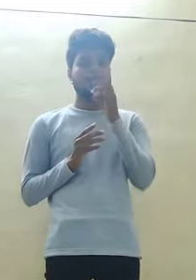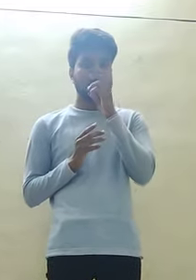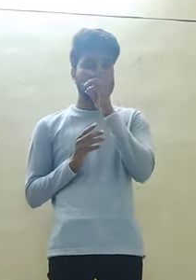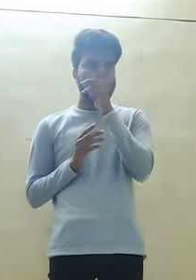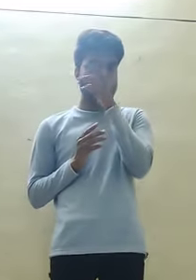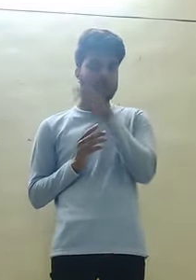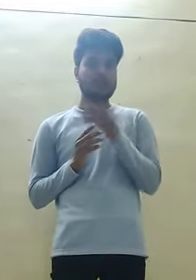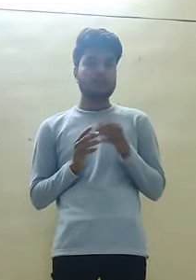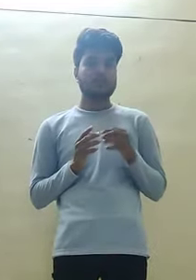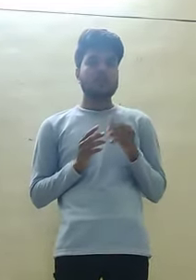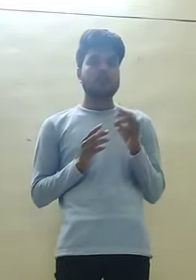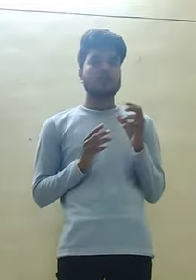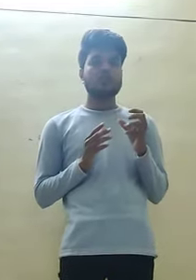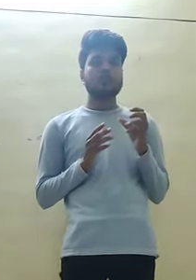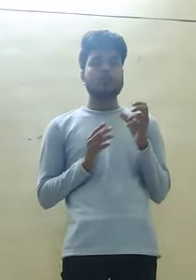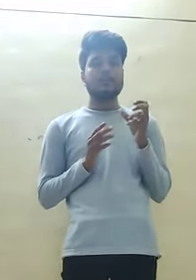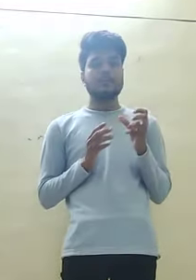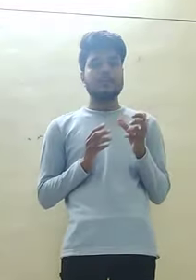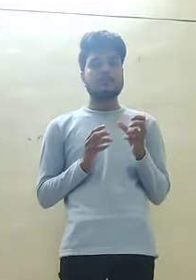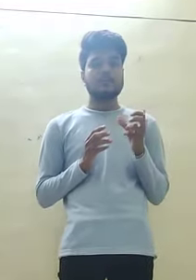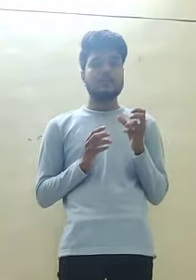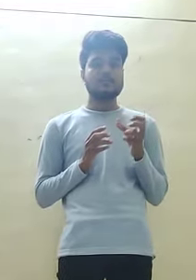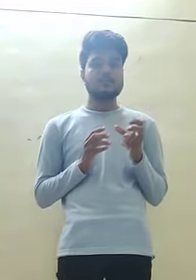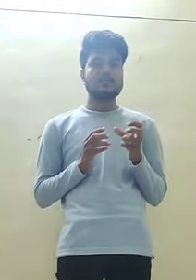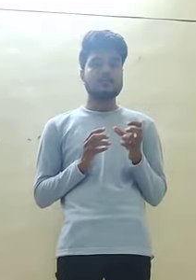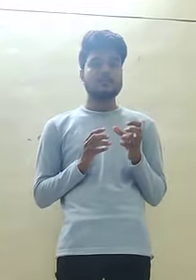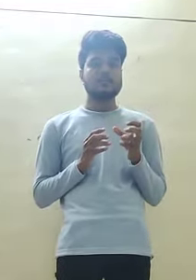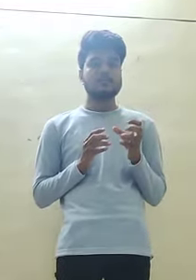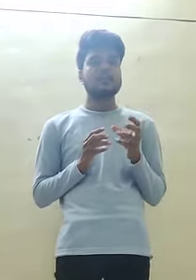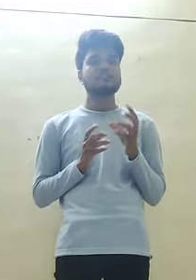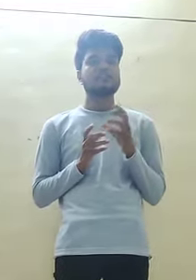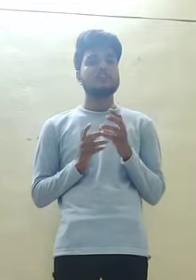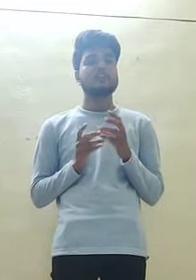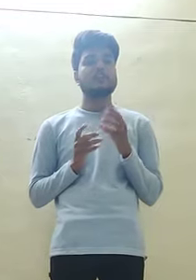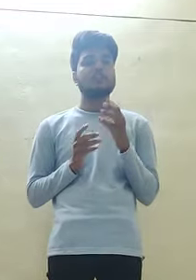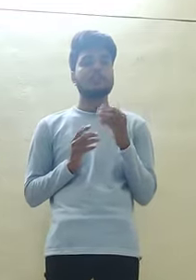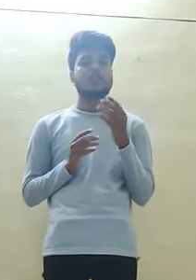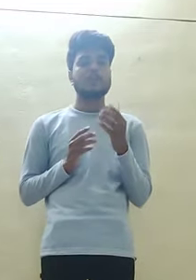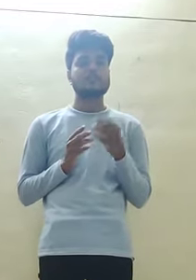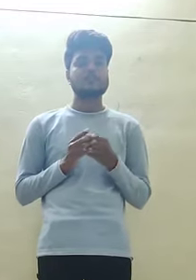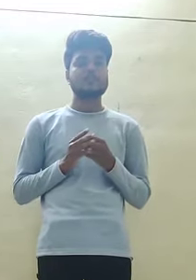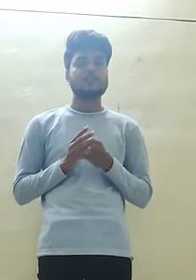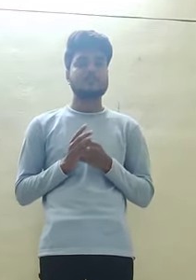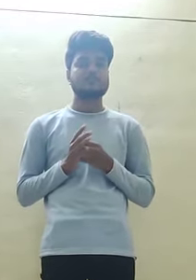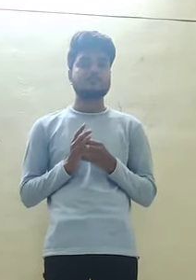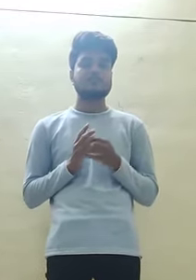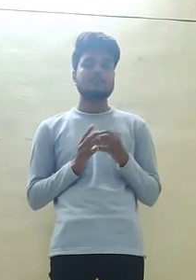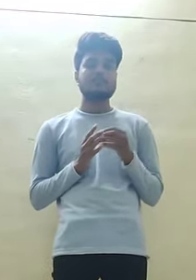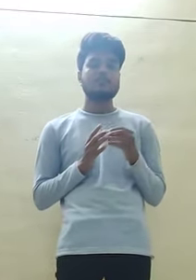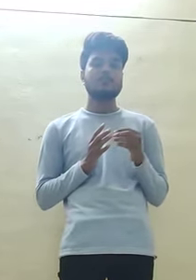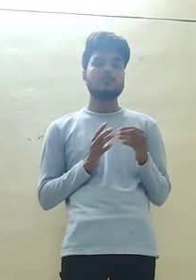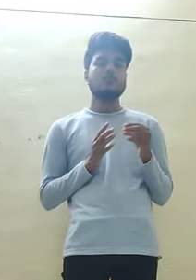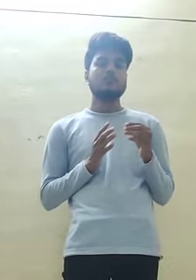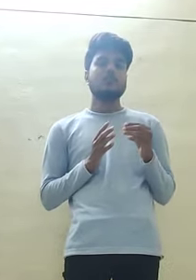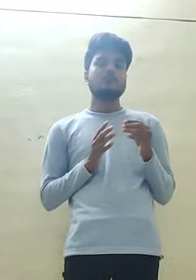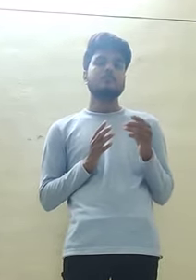is body. So it contains expressions and statement for lambda expression. Now we will